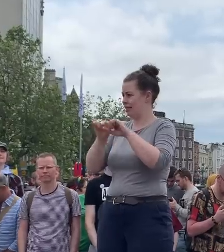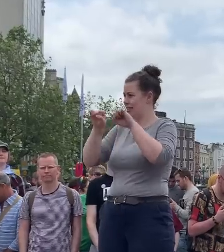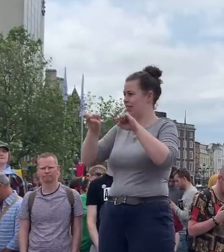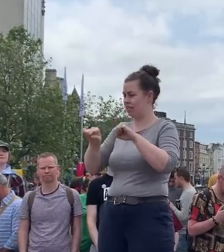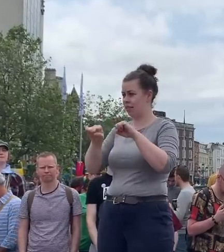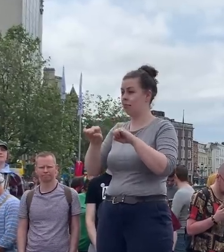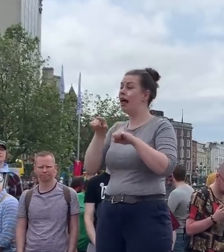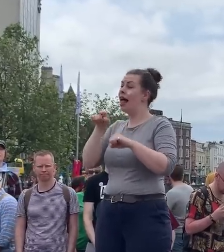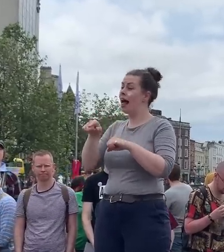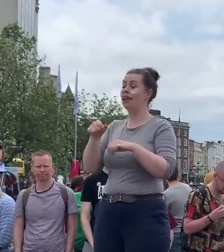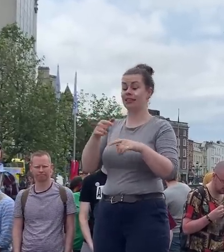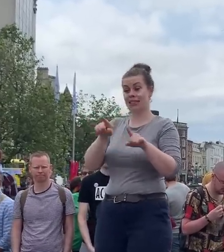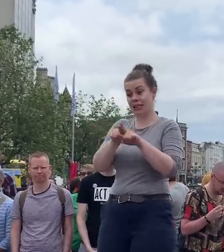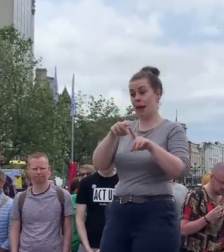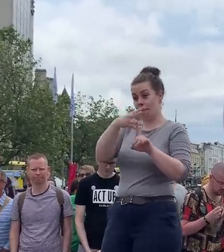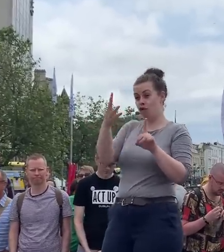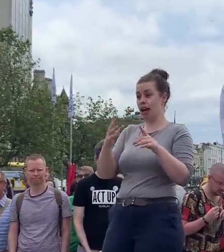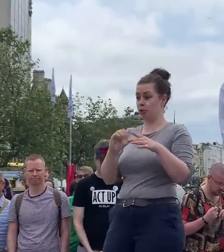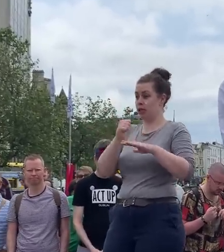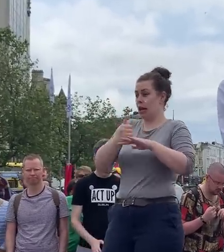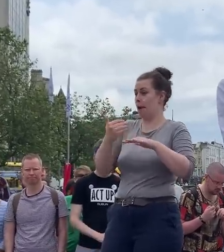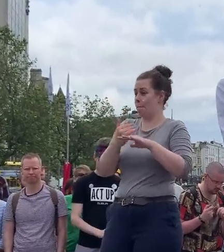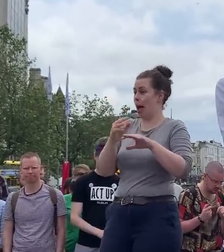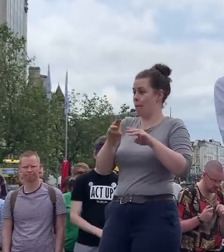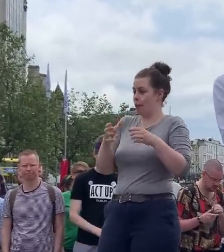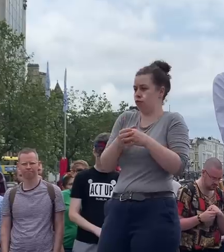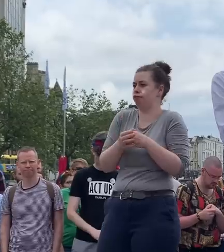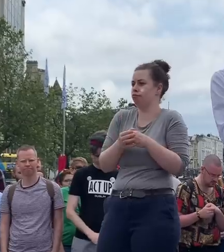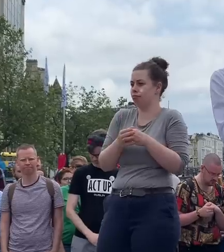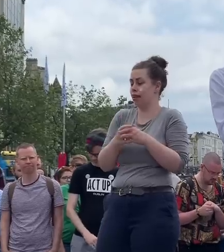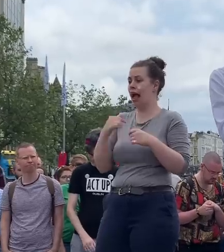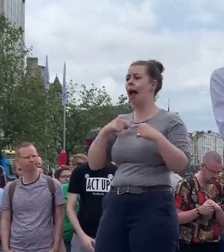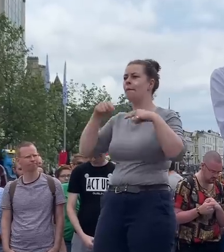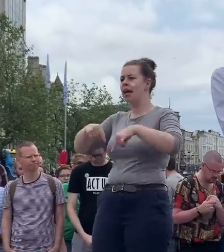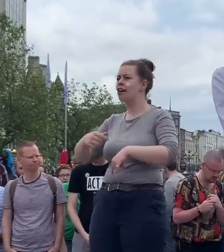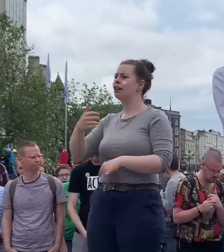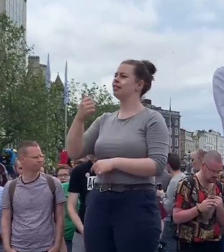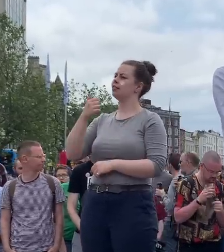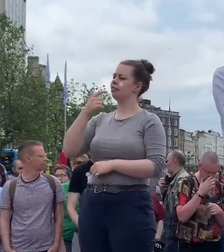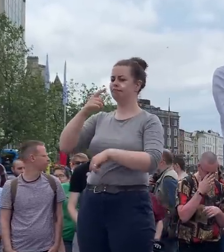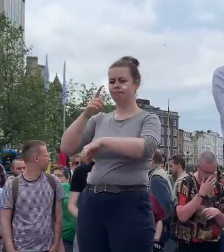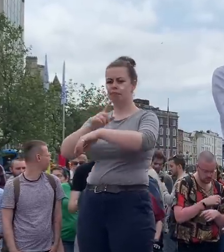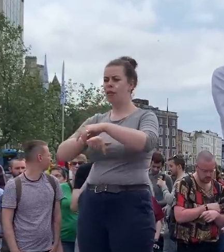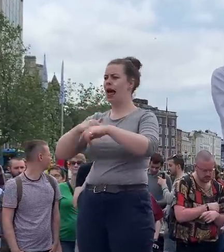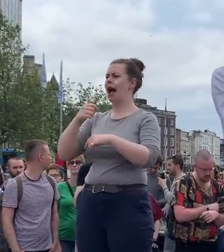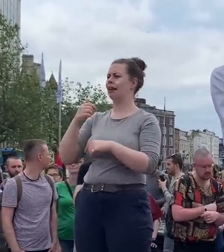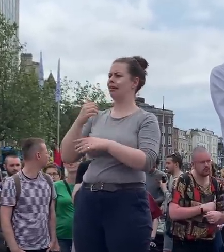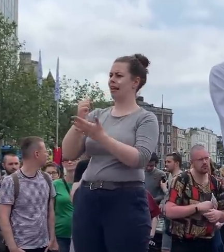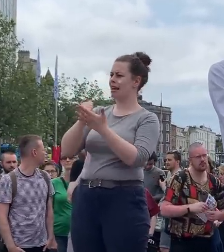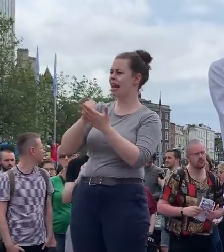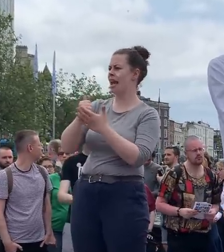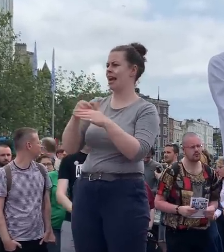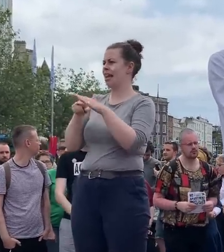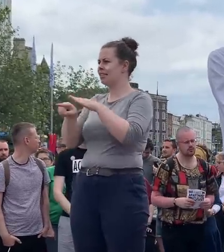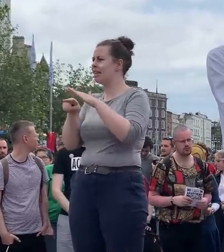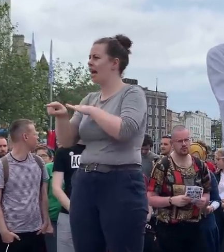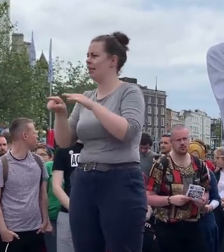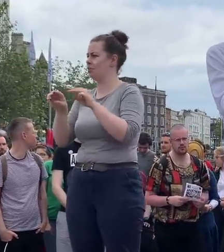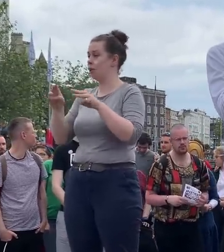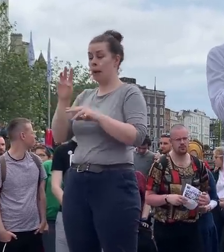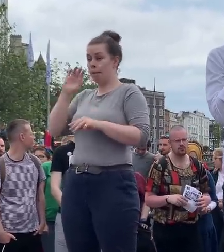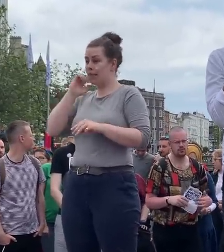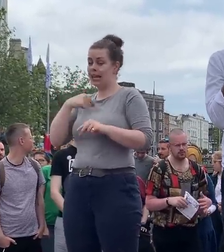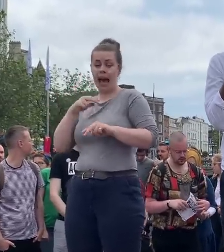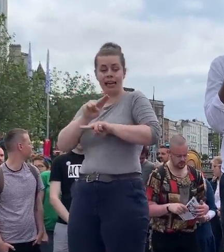by marginalized people. I'm here today as a black gay asylum seeking migrant because I cannot march at Dublin Pride with the same